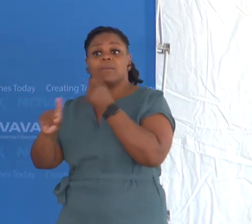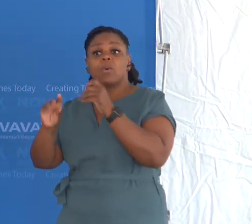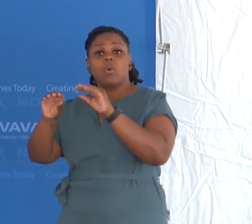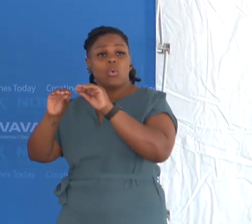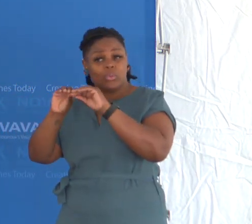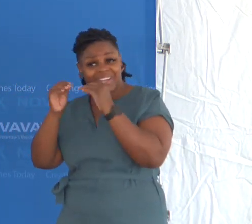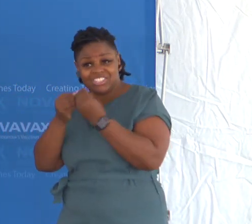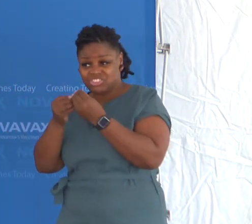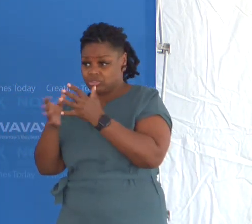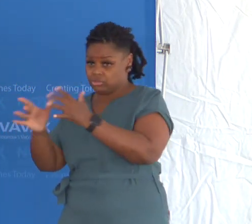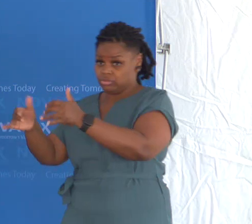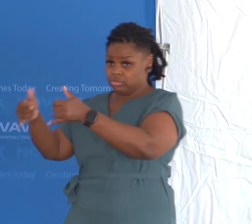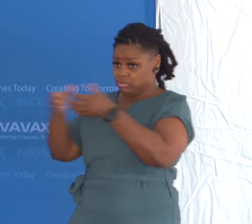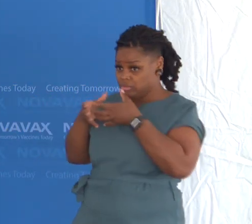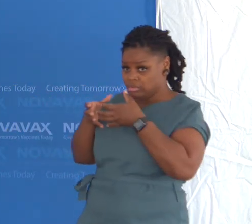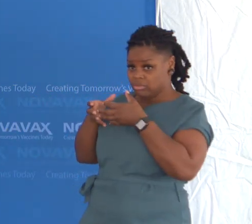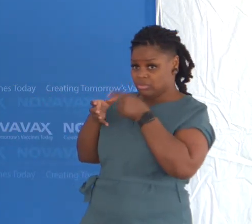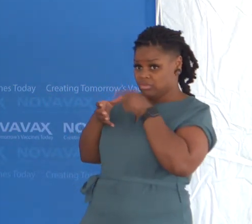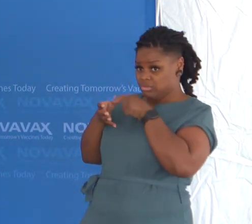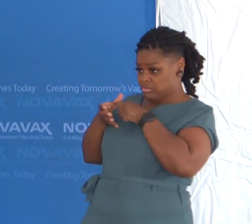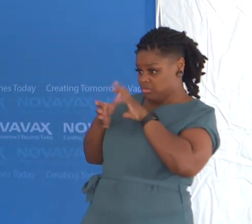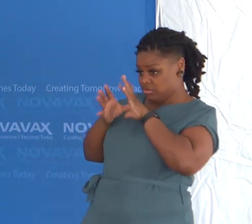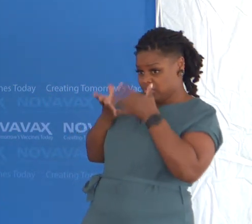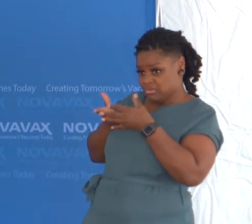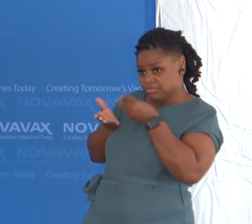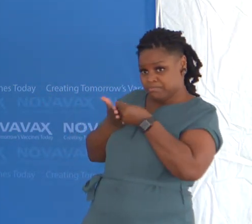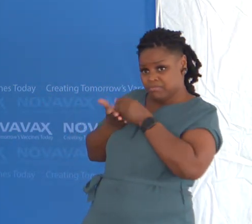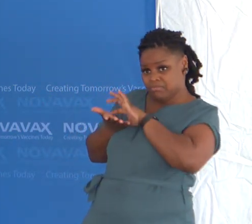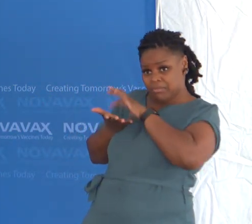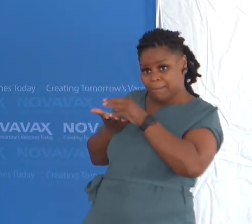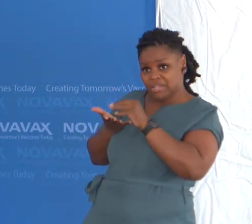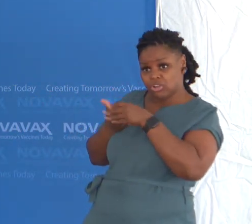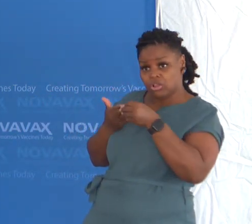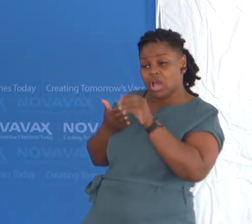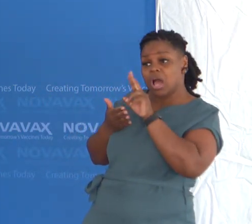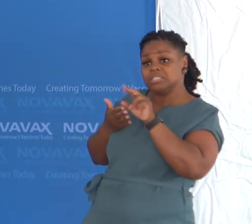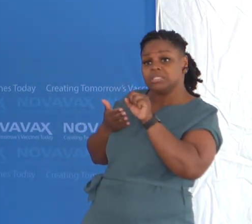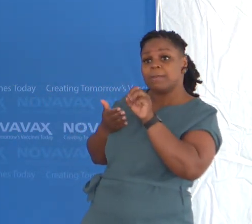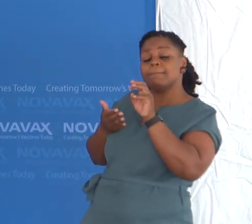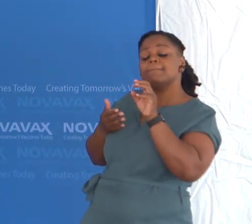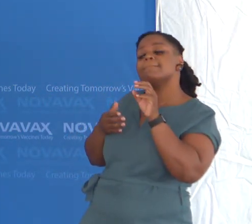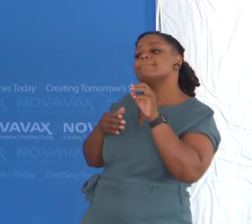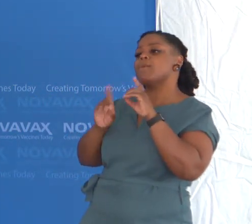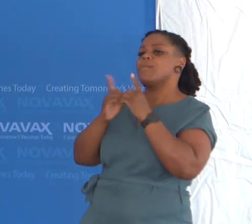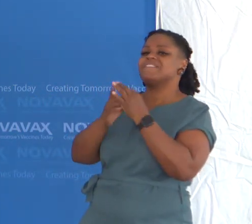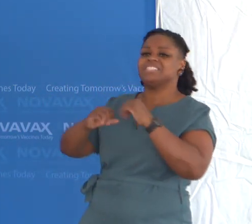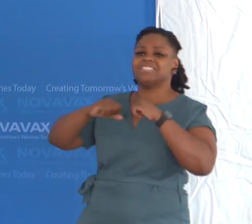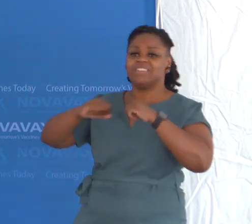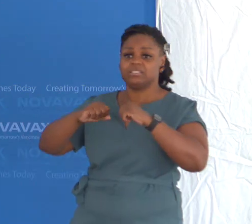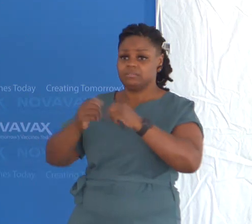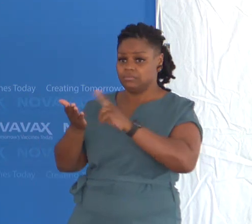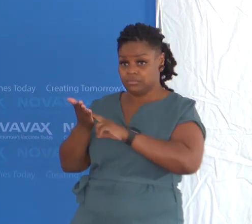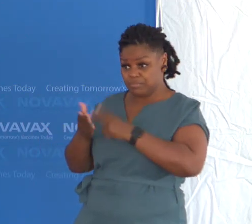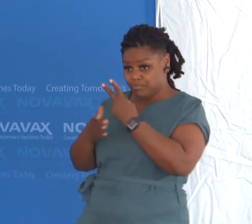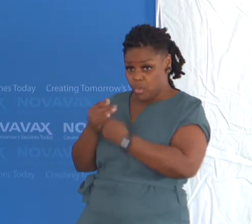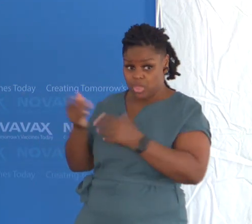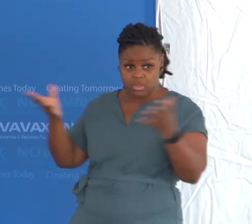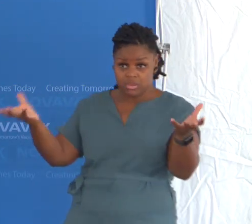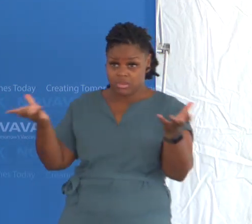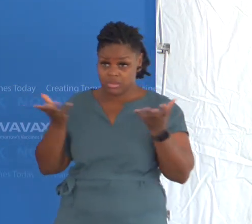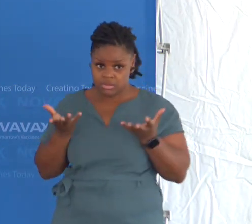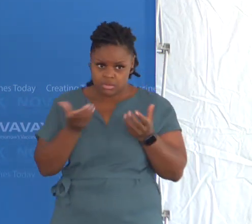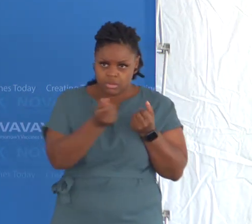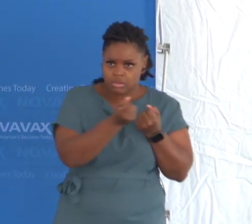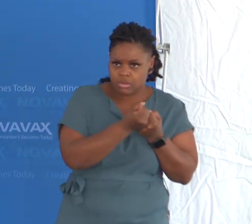additional $60 million through a U.S. Department of Defense contract to support vaccine production.